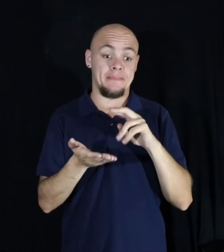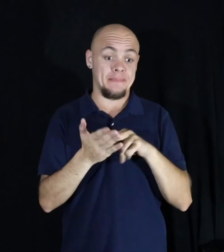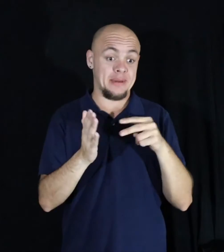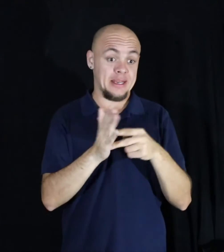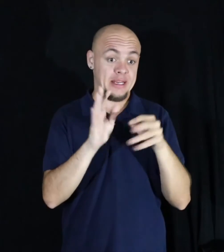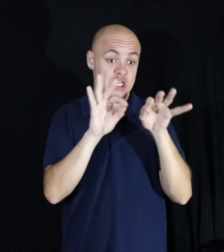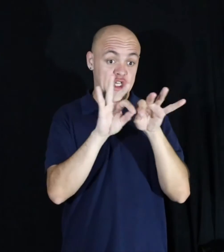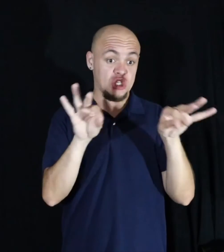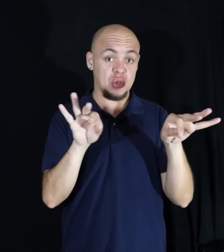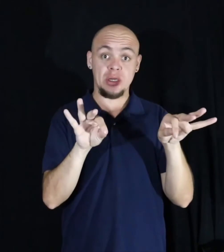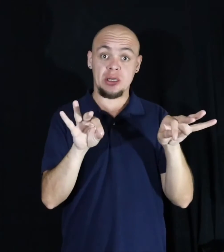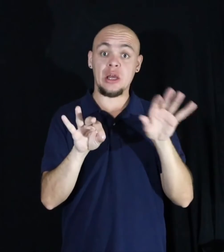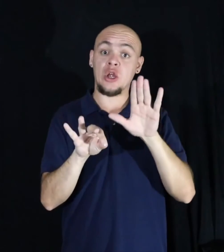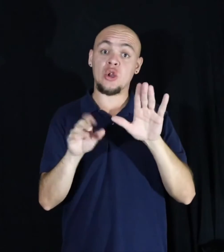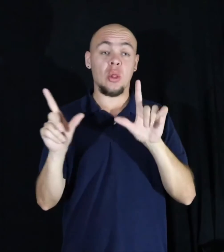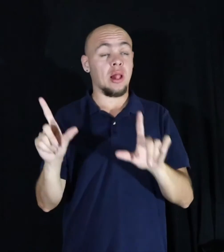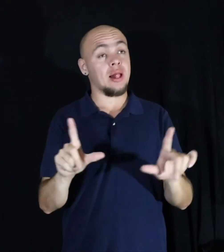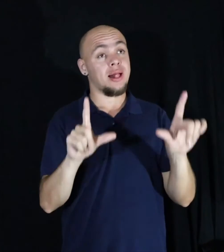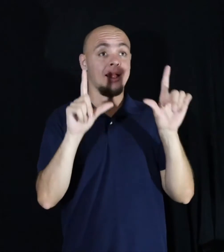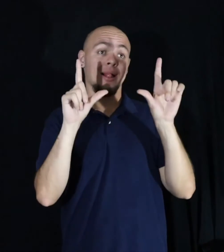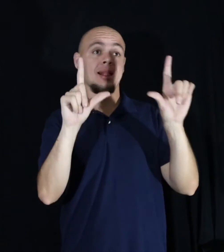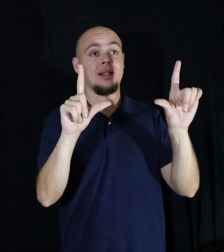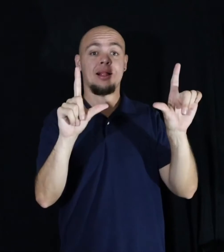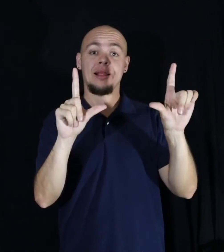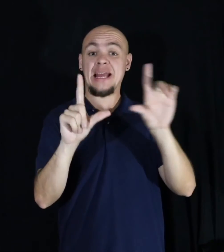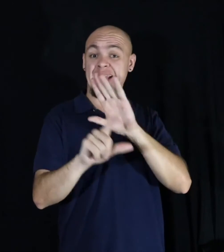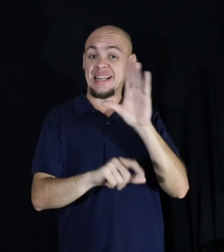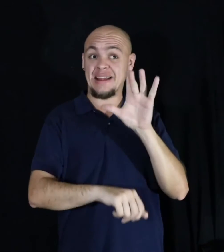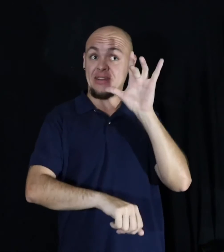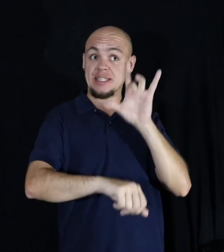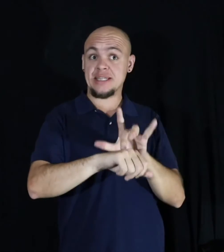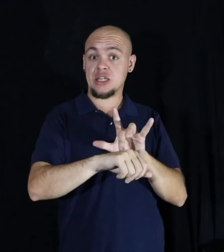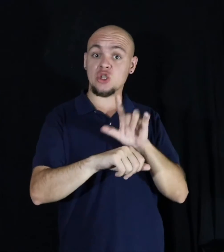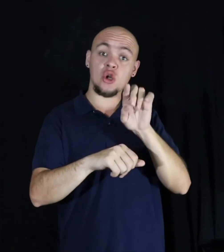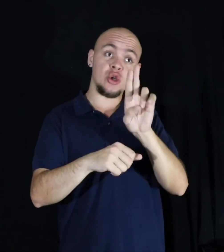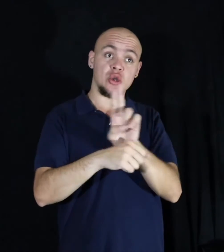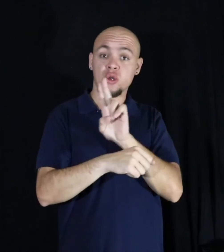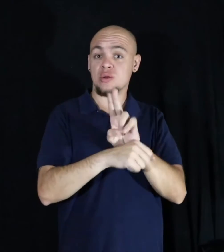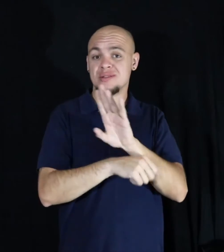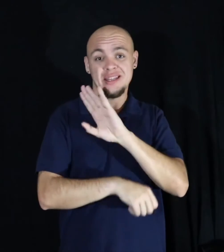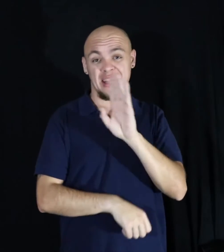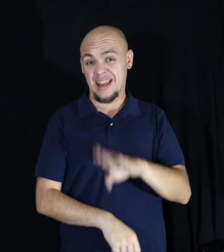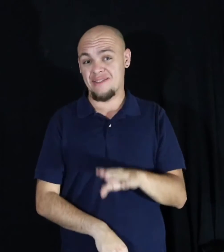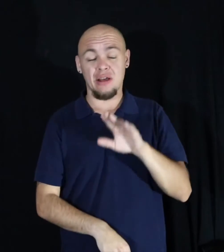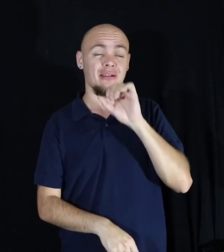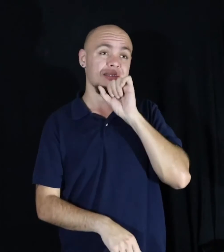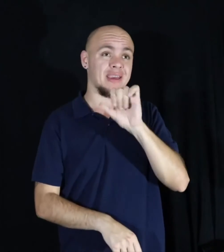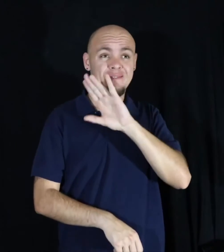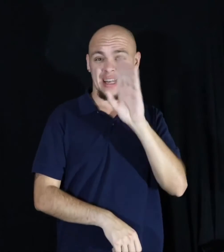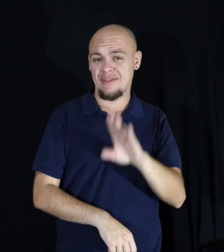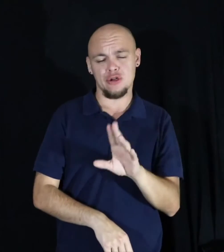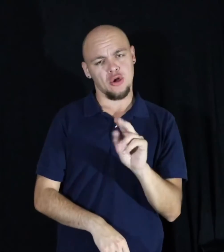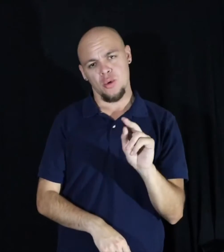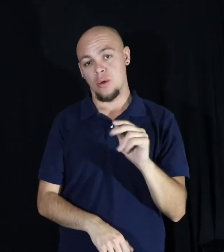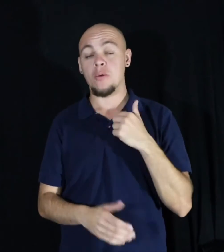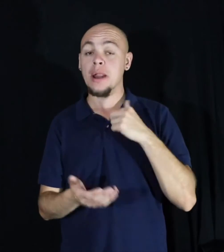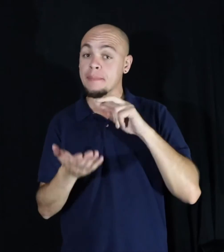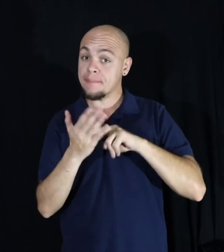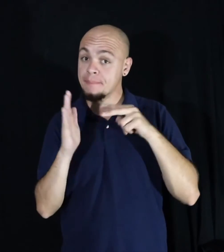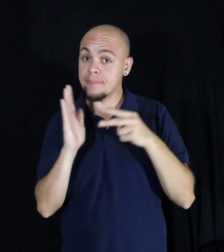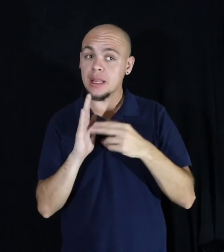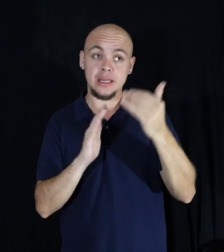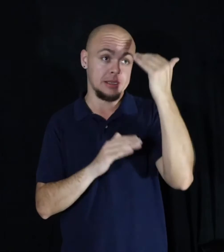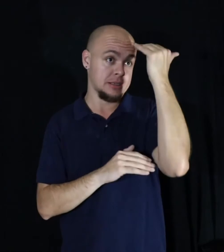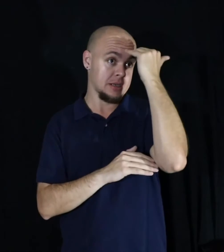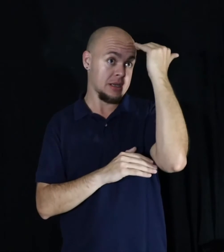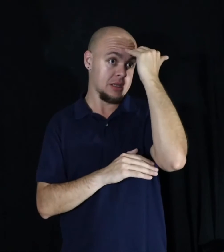that is hanging on your wall that you probably will never actually use and love and all of that. What I mean is knowledge in the